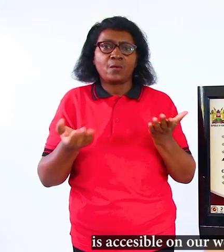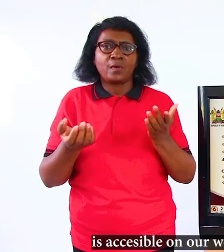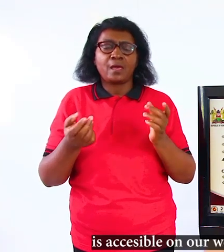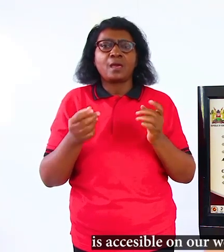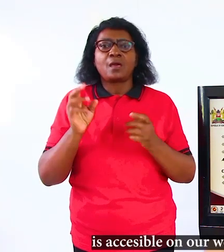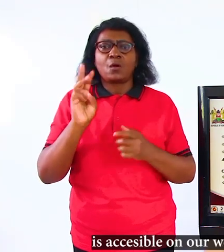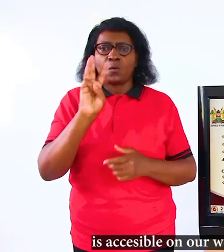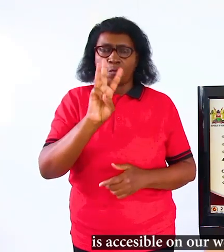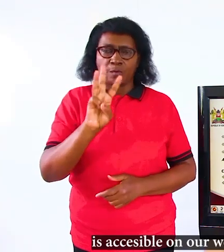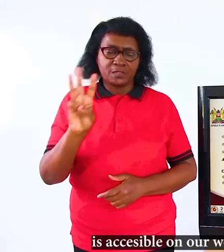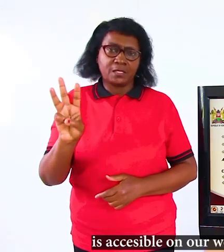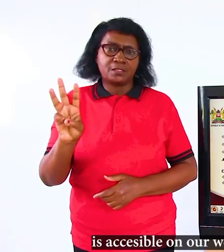website